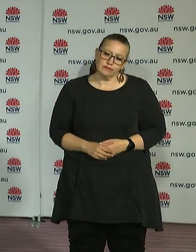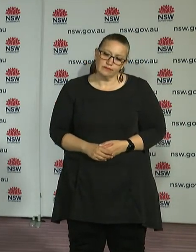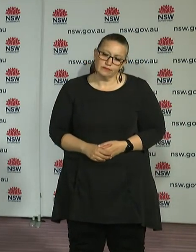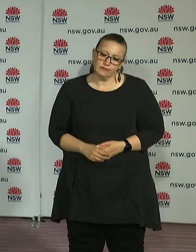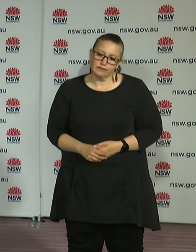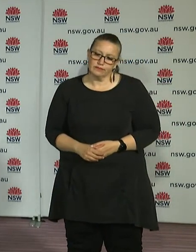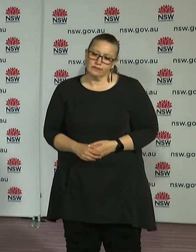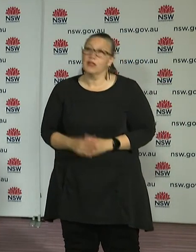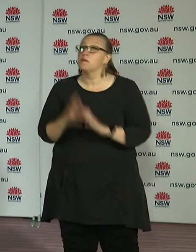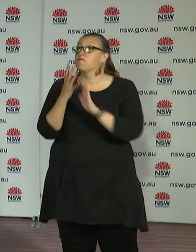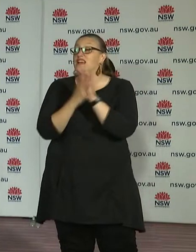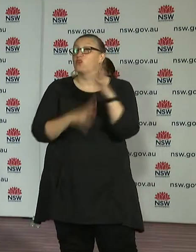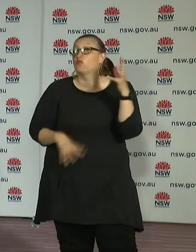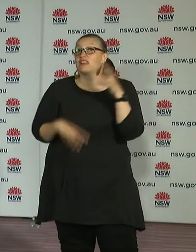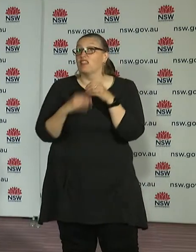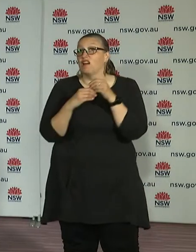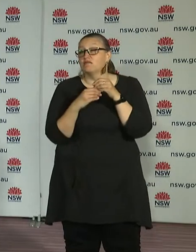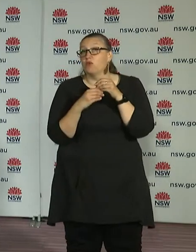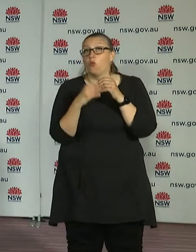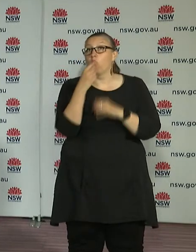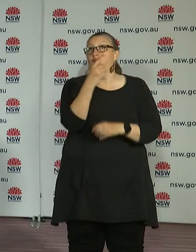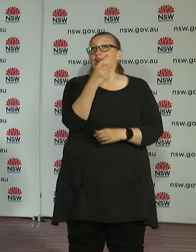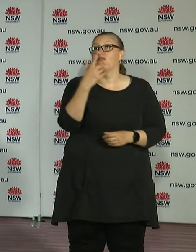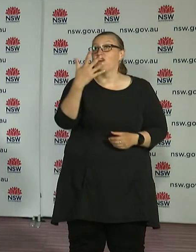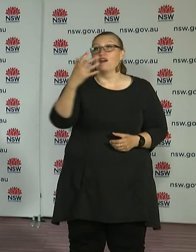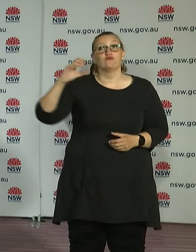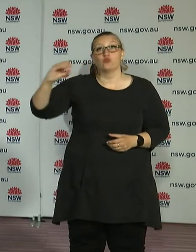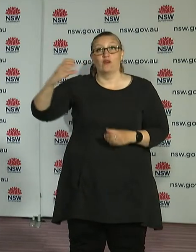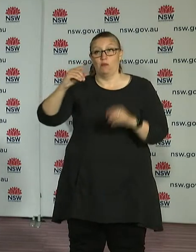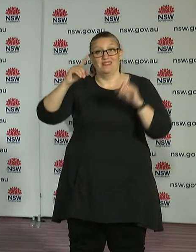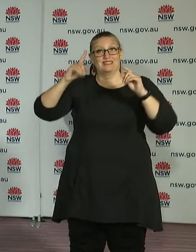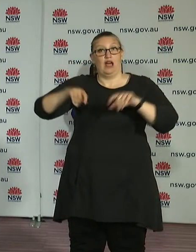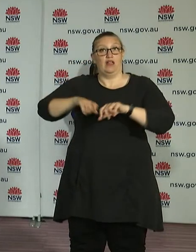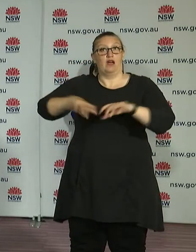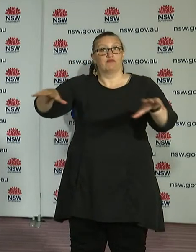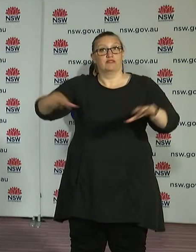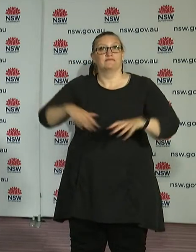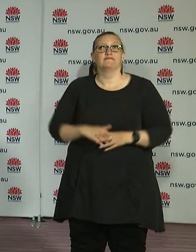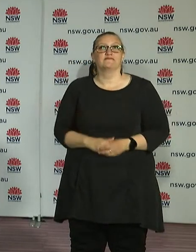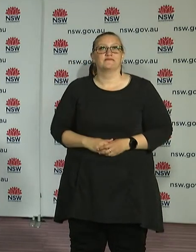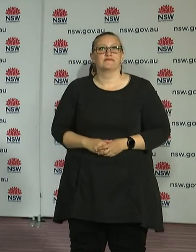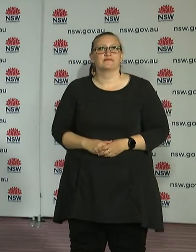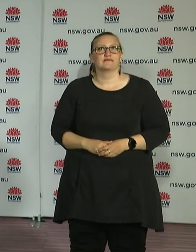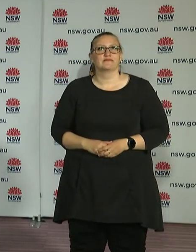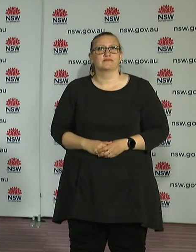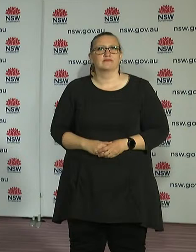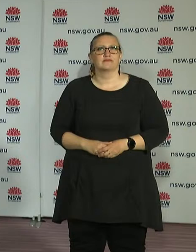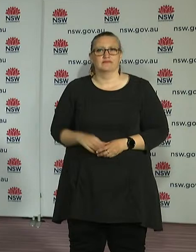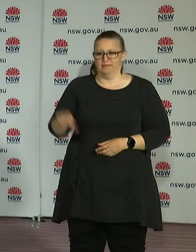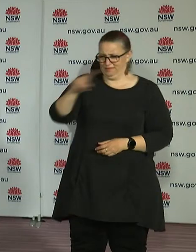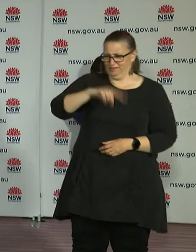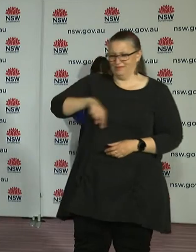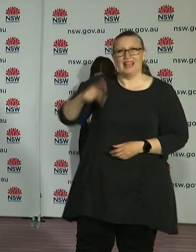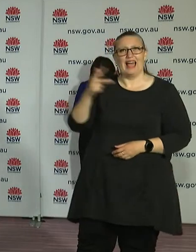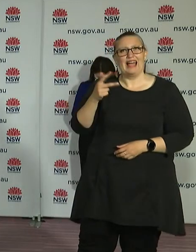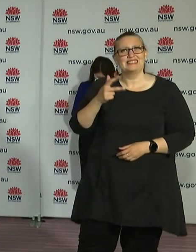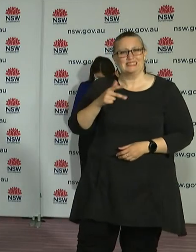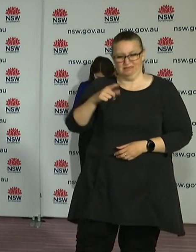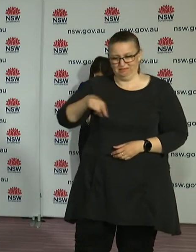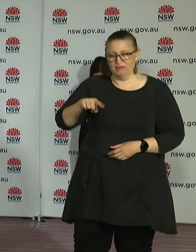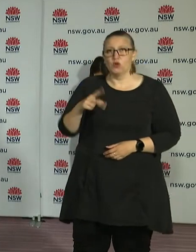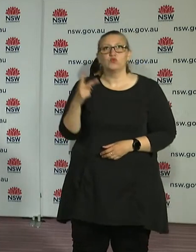again, that brings the total to 150 since the start of this current outbreak. Of those cases, of the